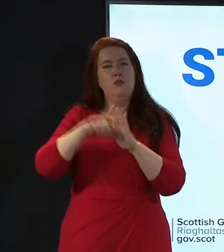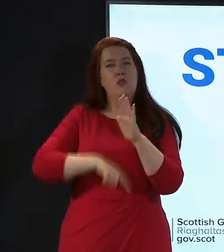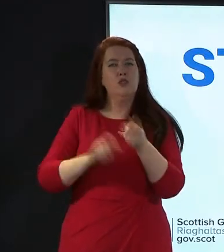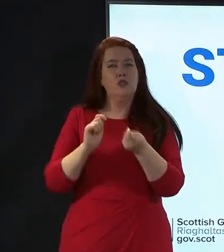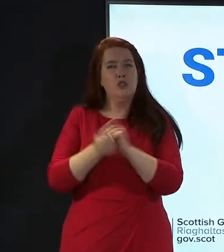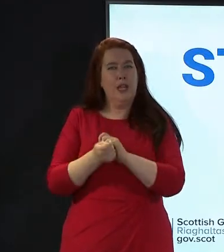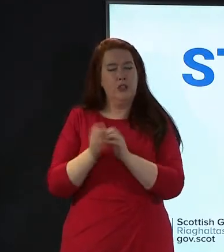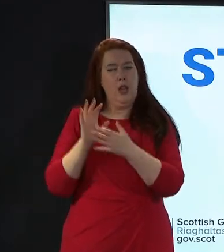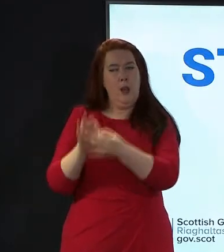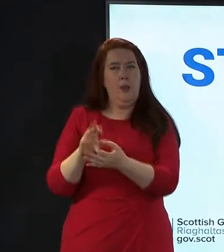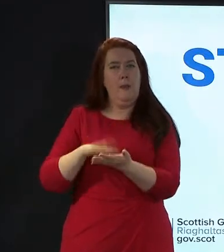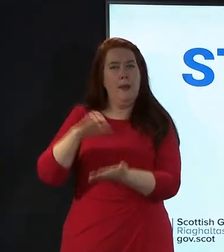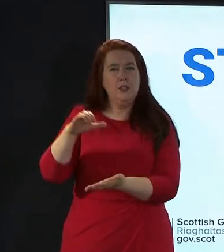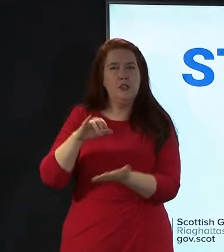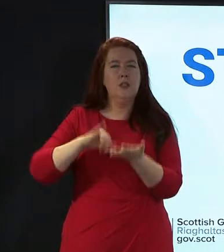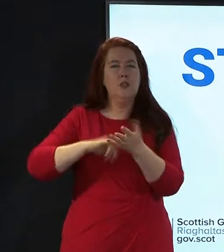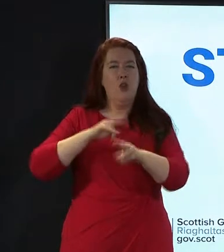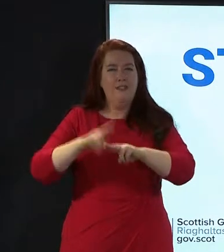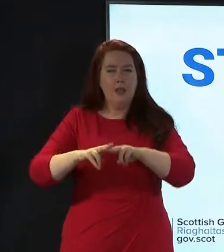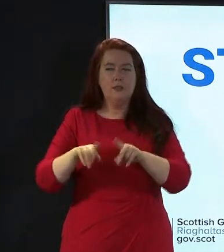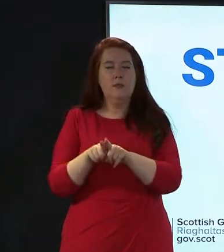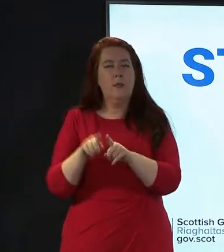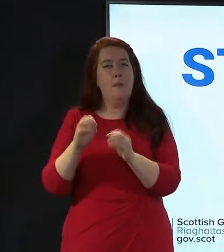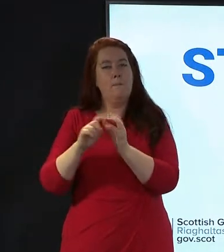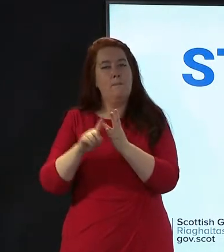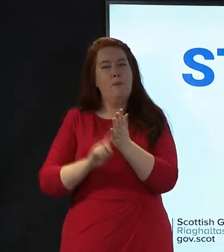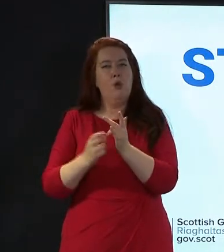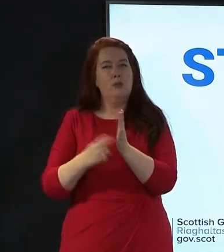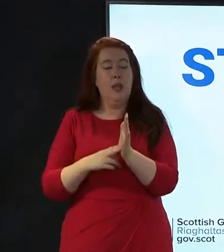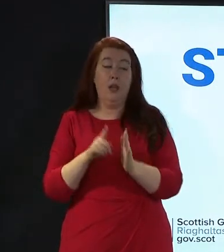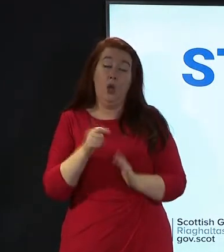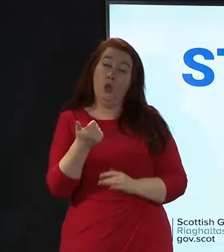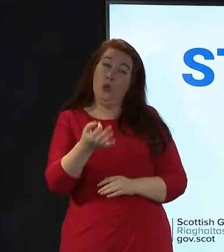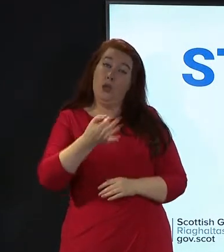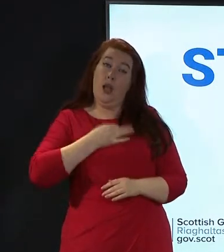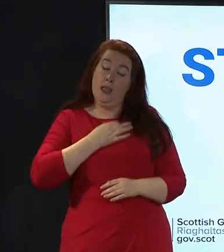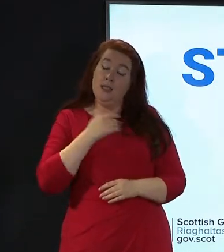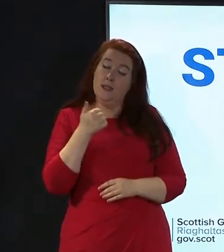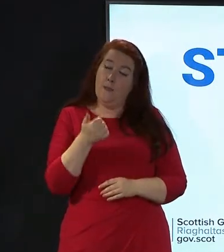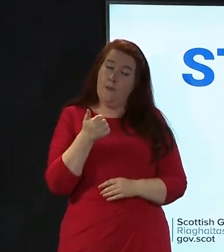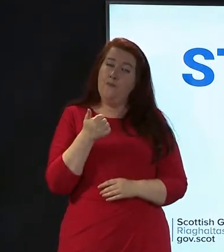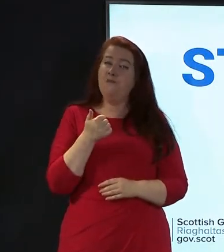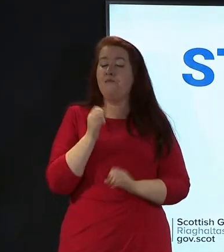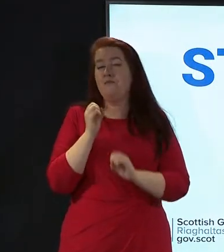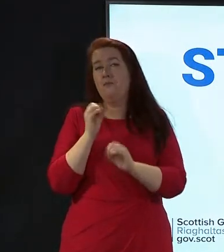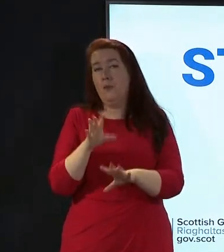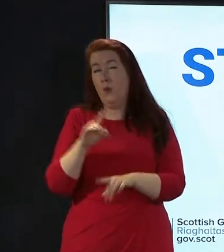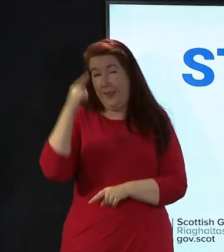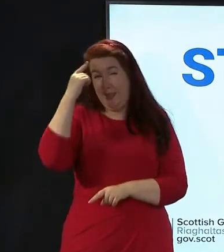your broader question, it's a very good question, and I'm going to have a go at giving you what we think are